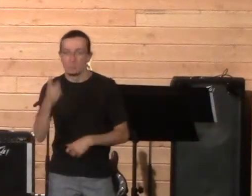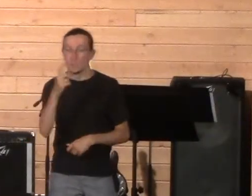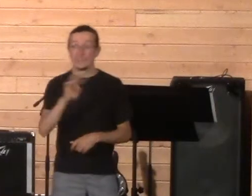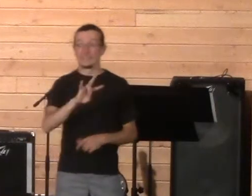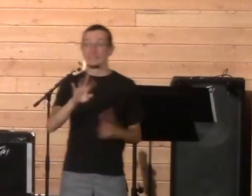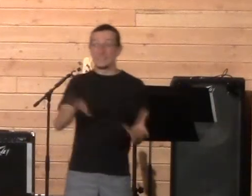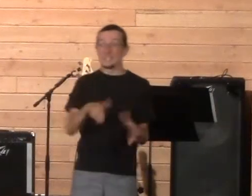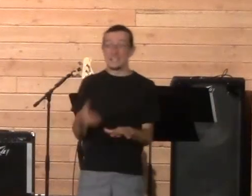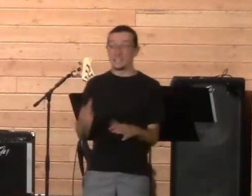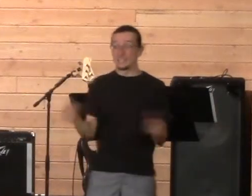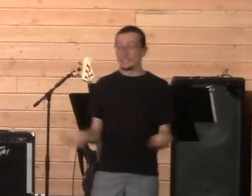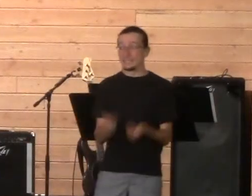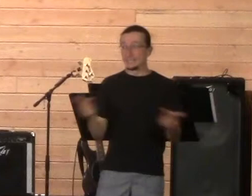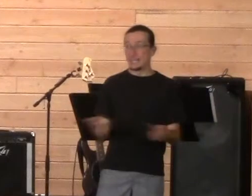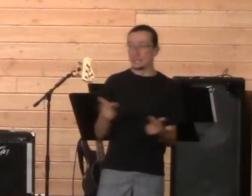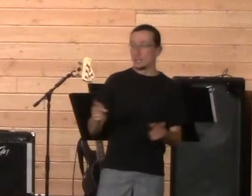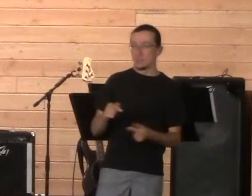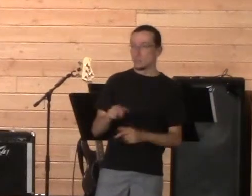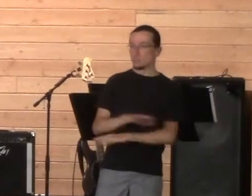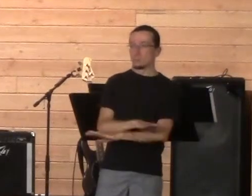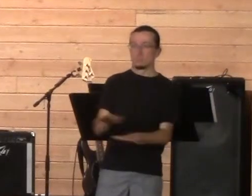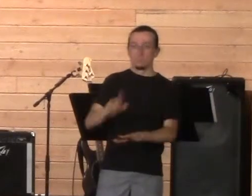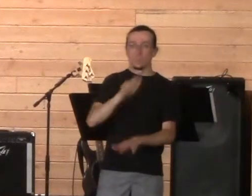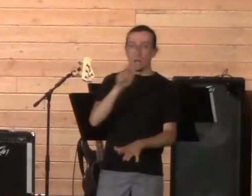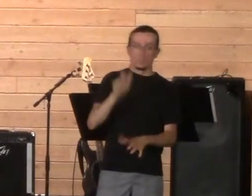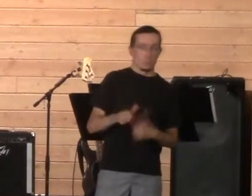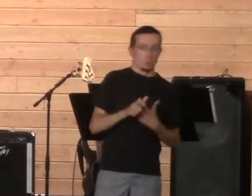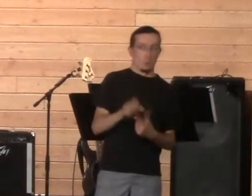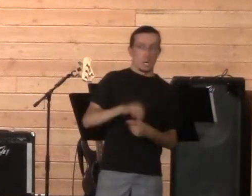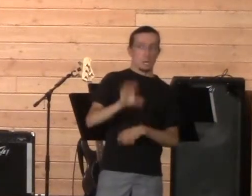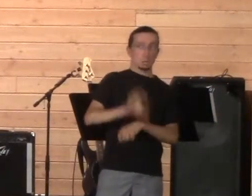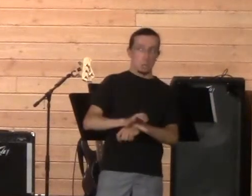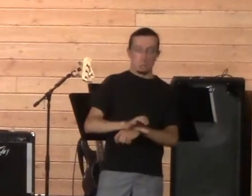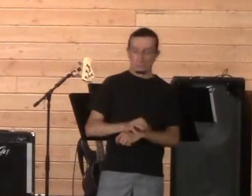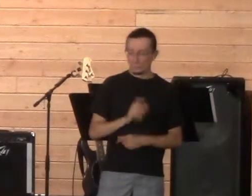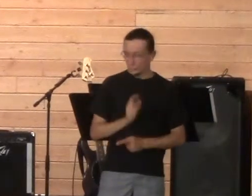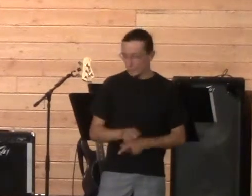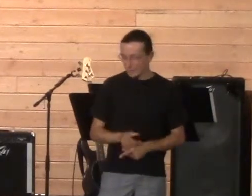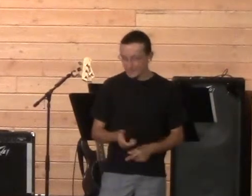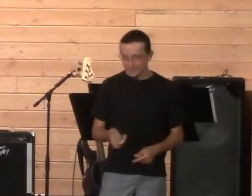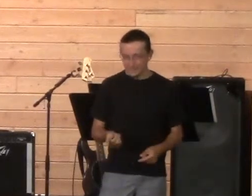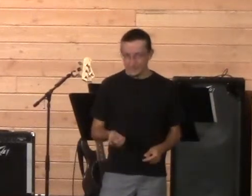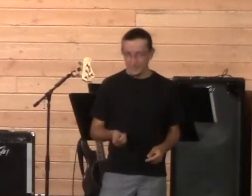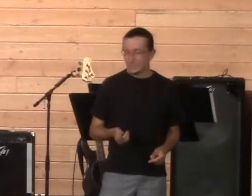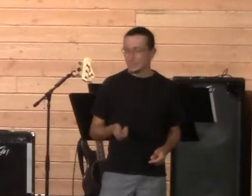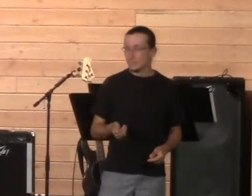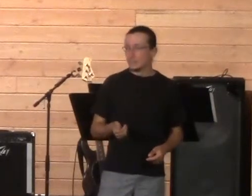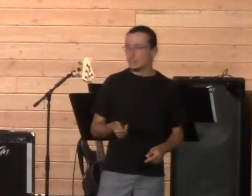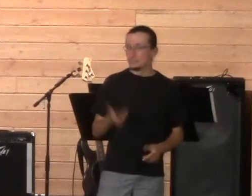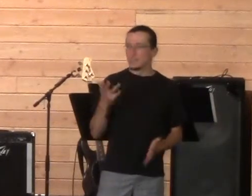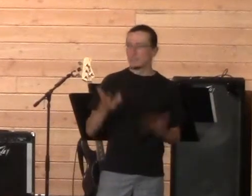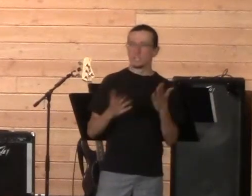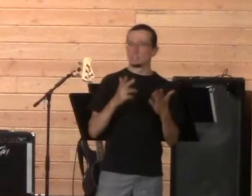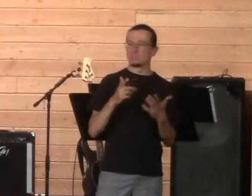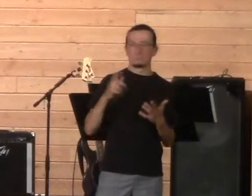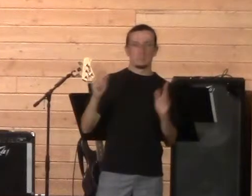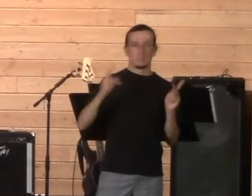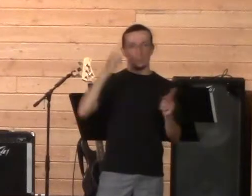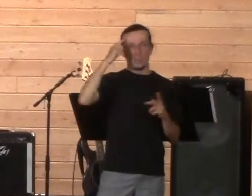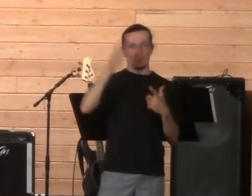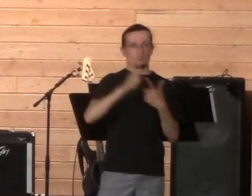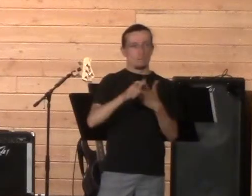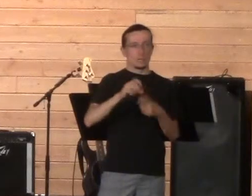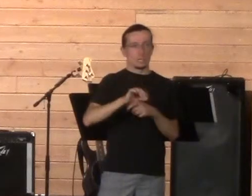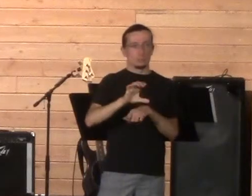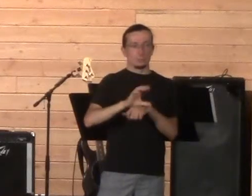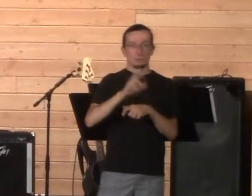sins? You're not supposed to run in church because that's like, I don't know, it's just like an evil thing to run in church.